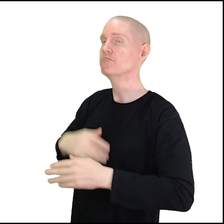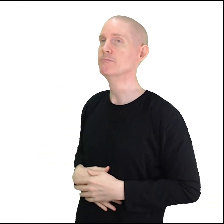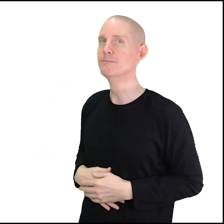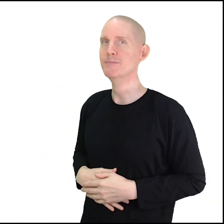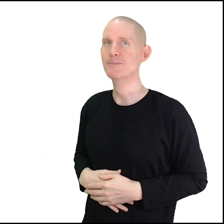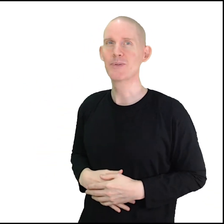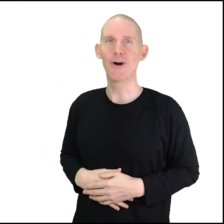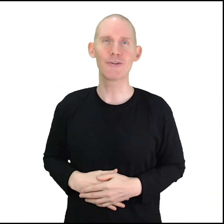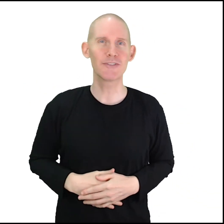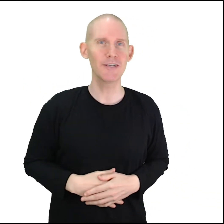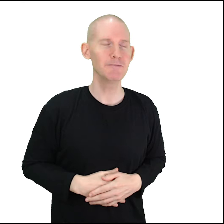Other side.